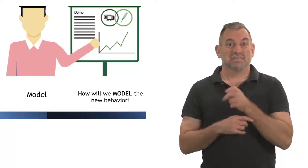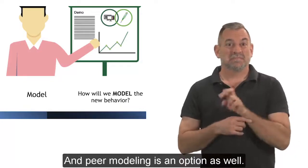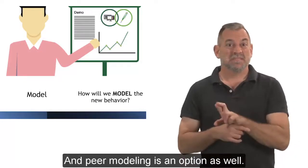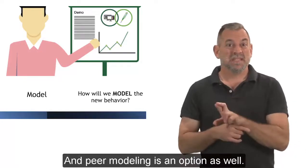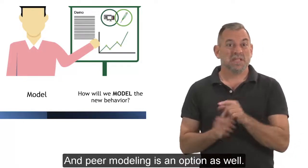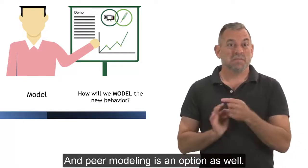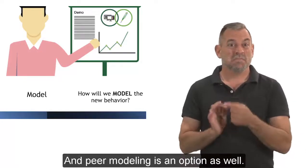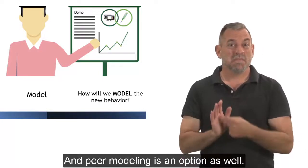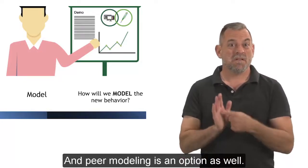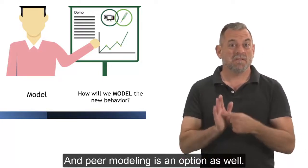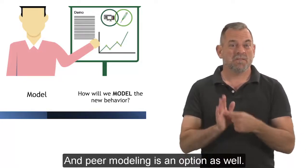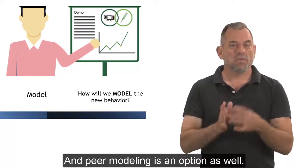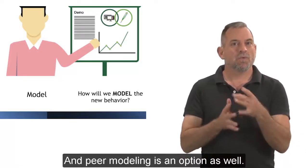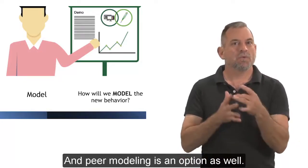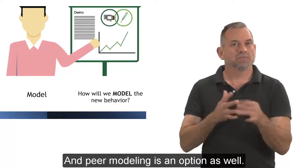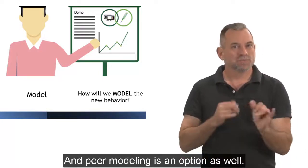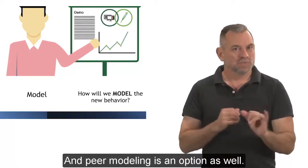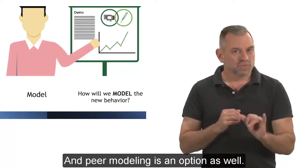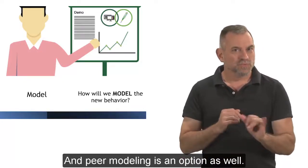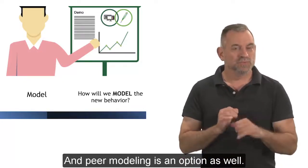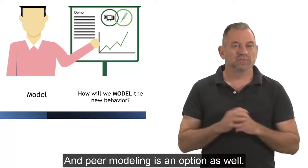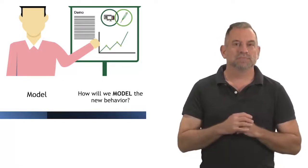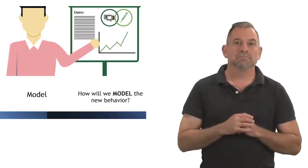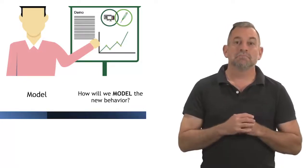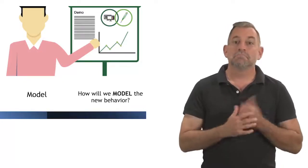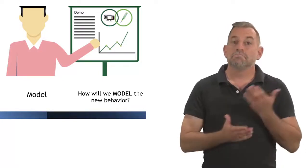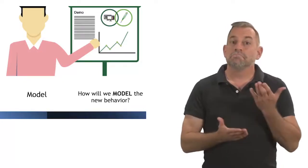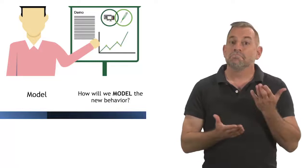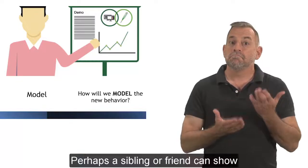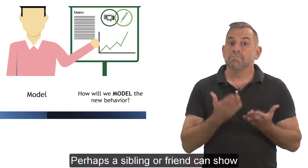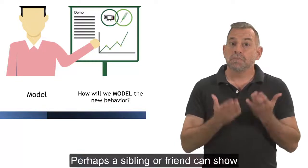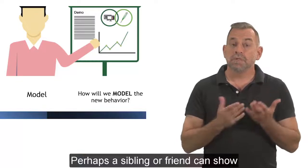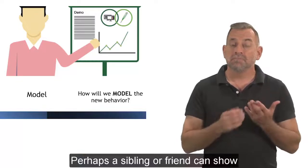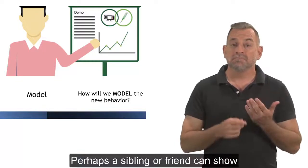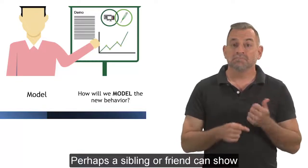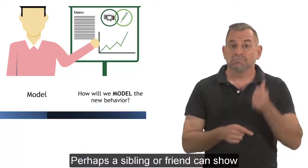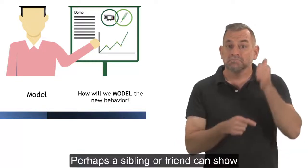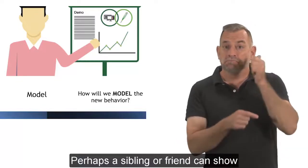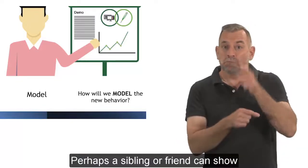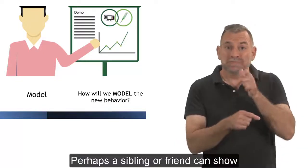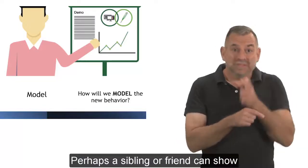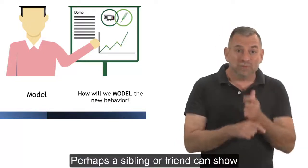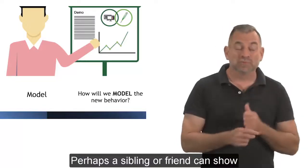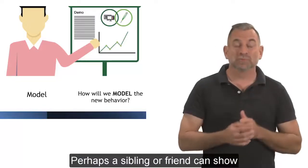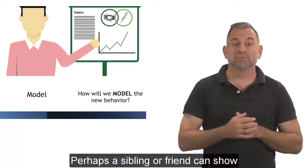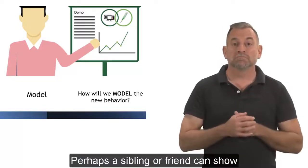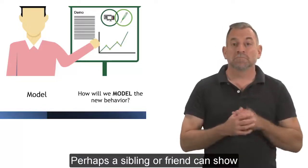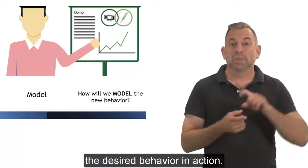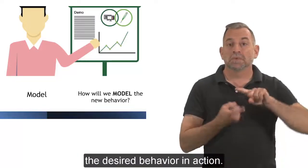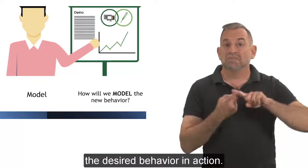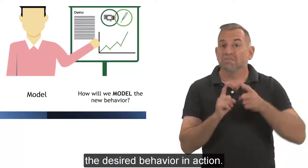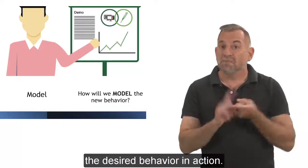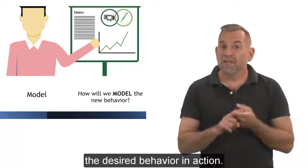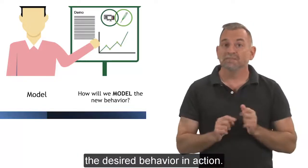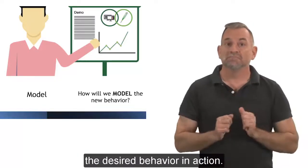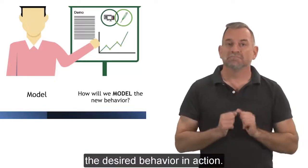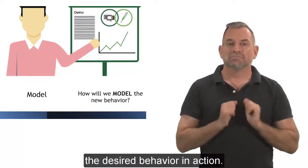And peer modeling is an option as well. Perhaps a sibling or friend can show the desired behavior